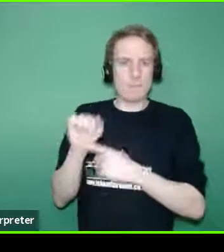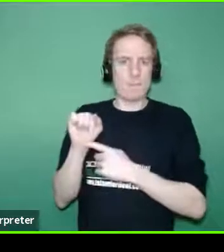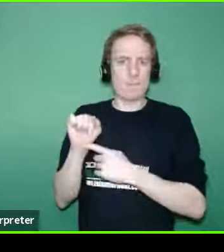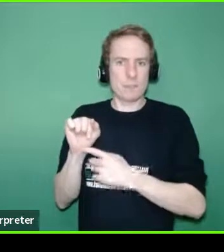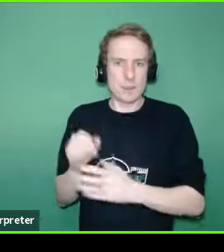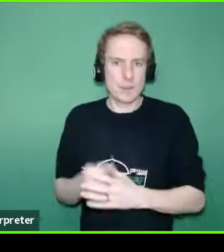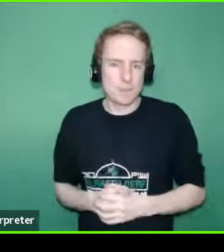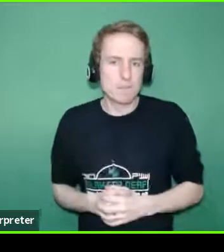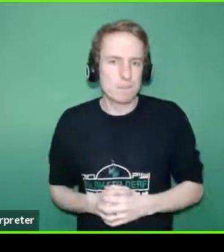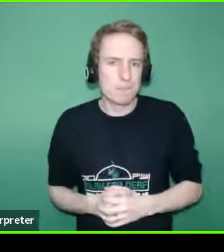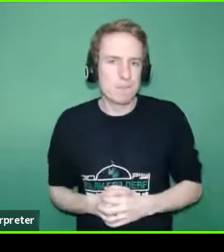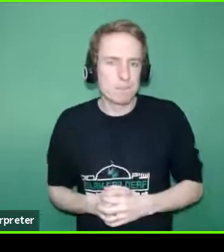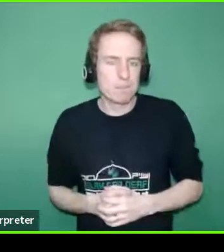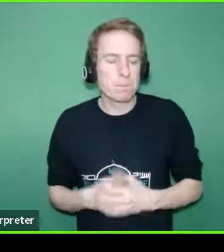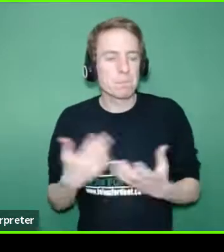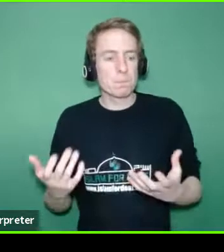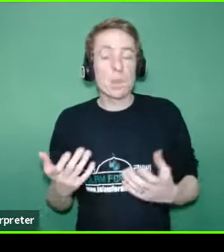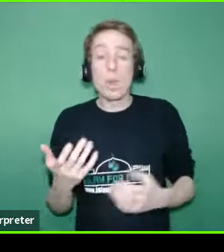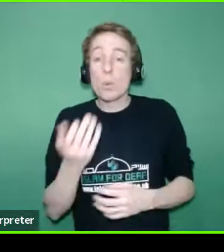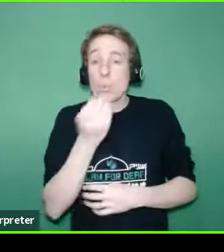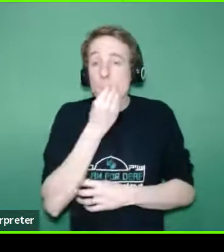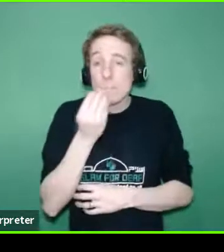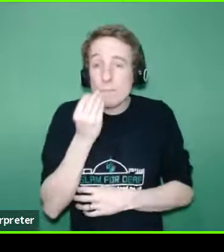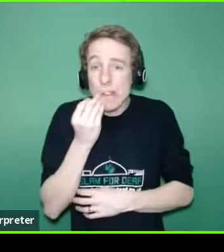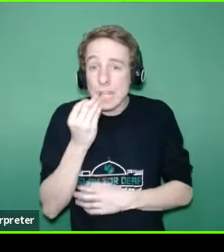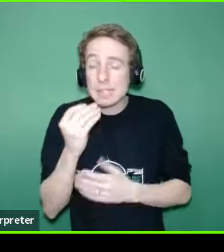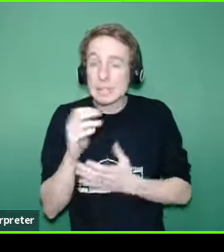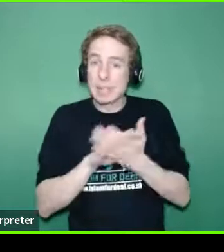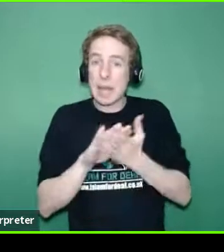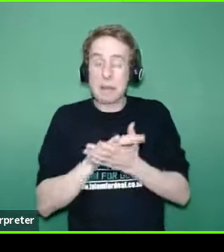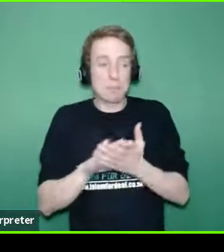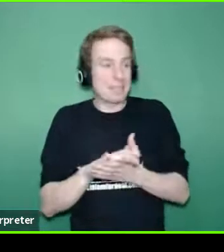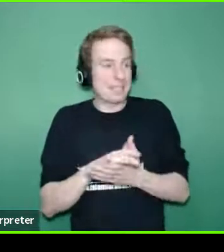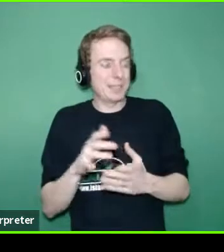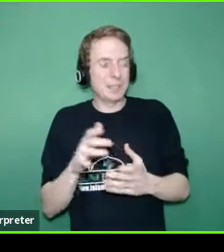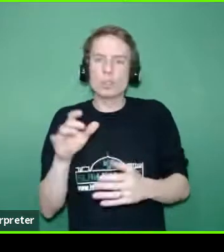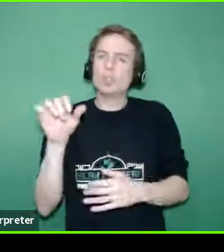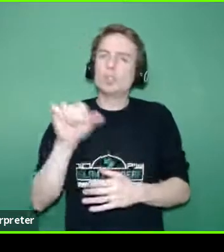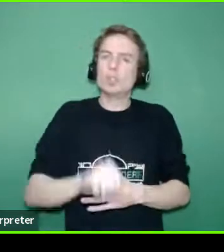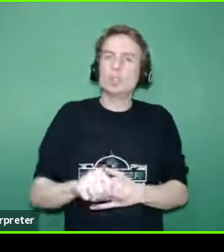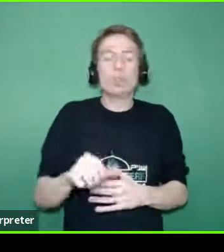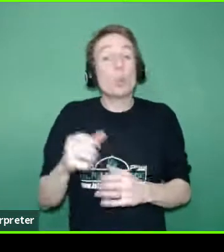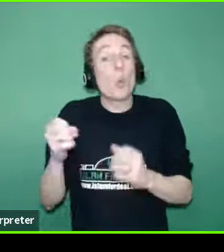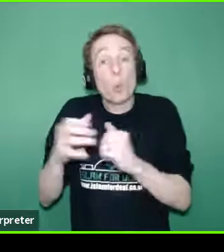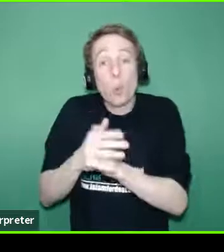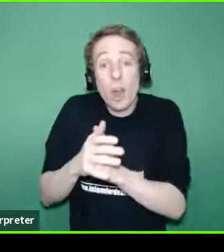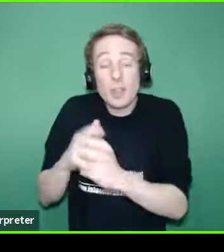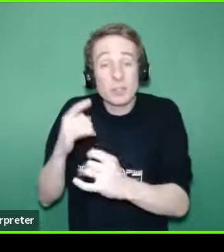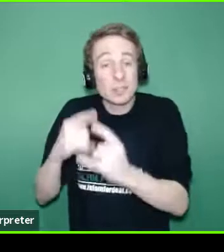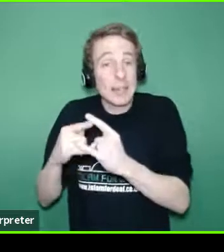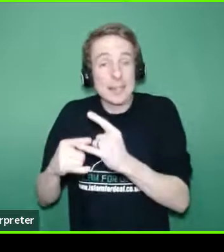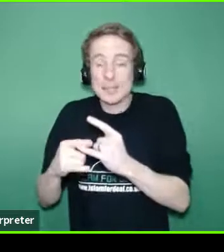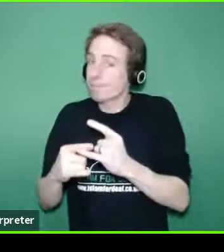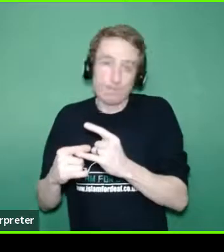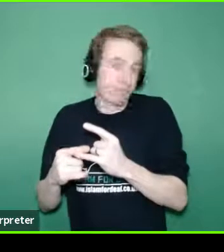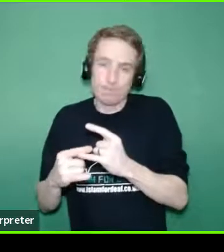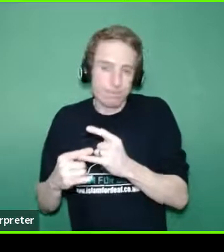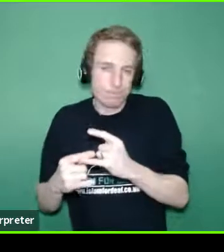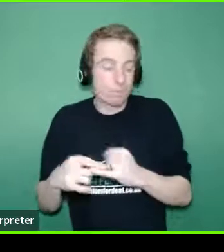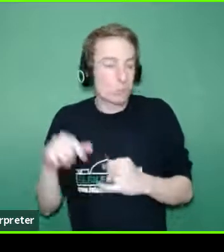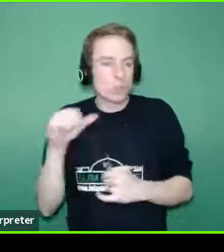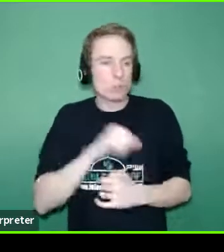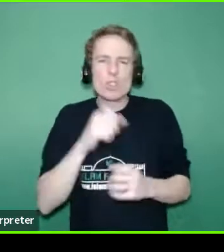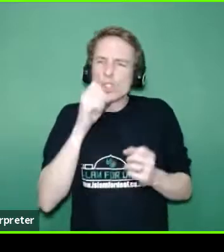have relations with their wives, nor should they raise their voice in an inappropriate